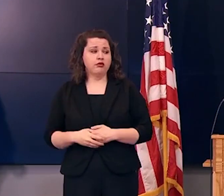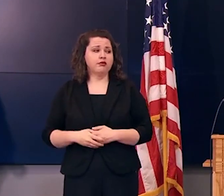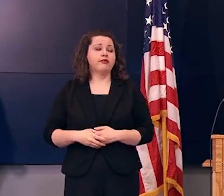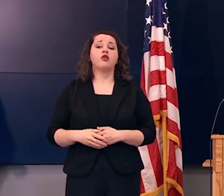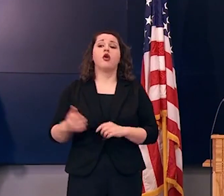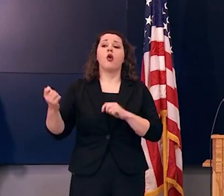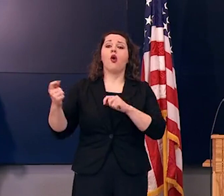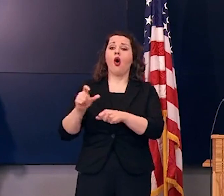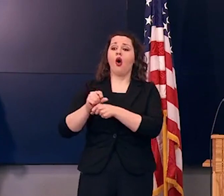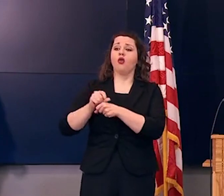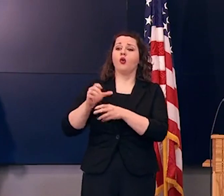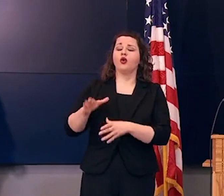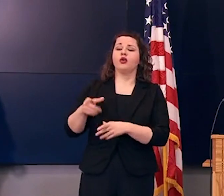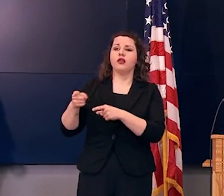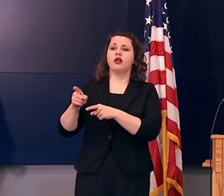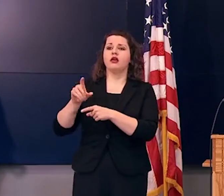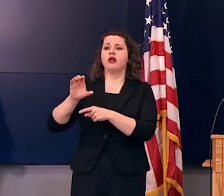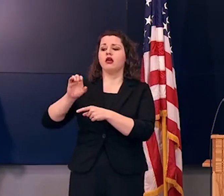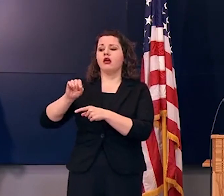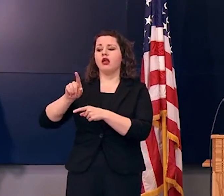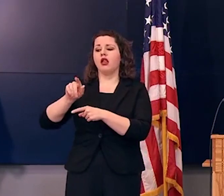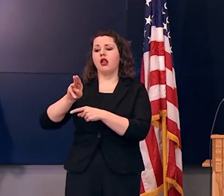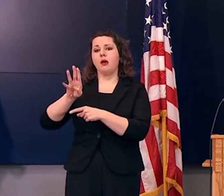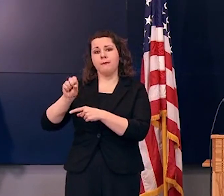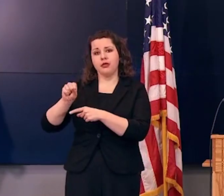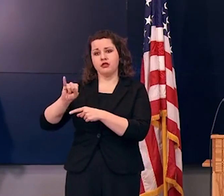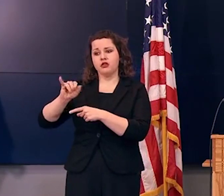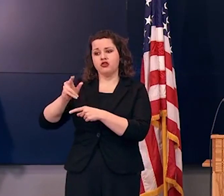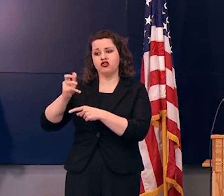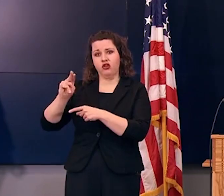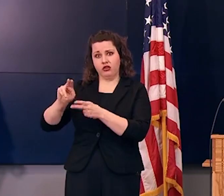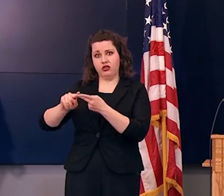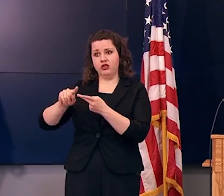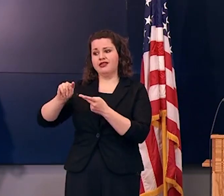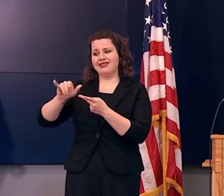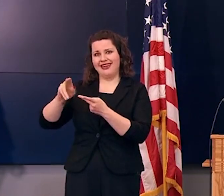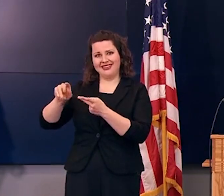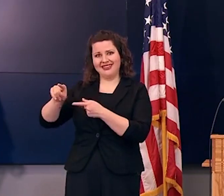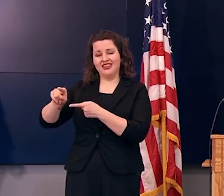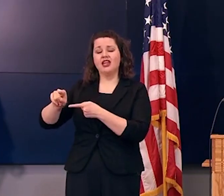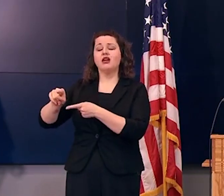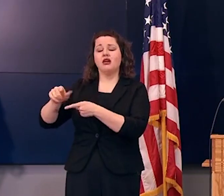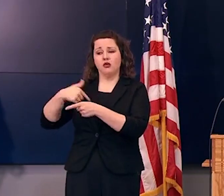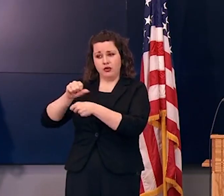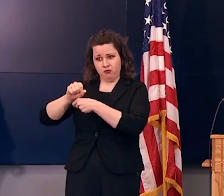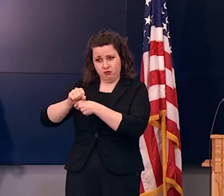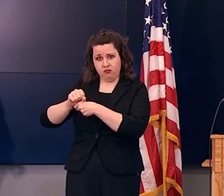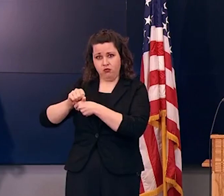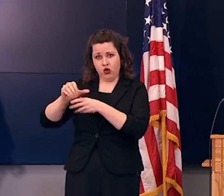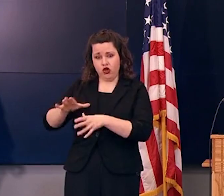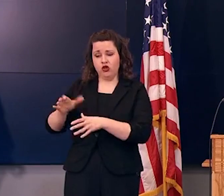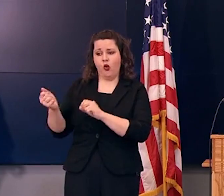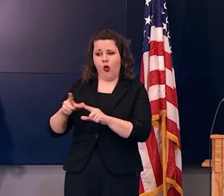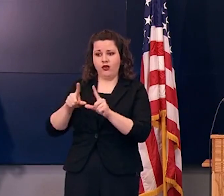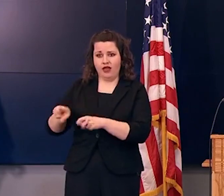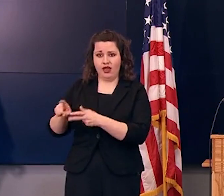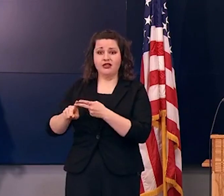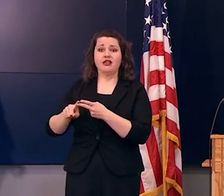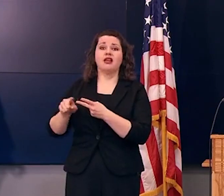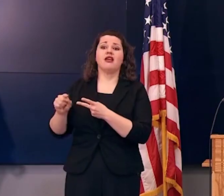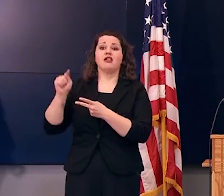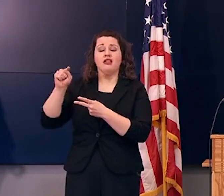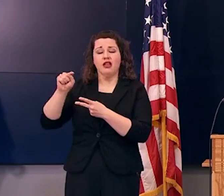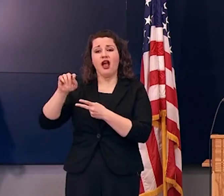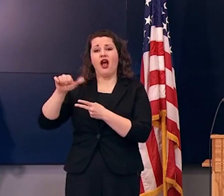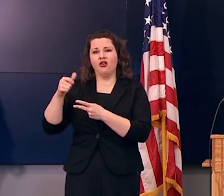all of the employees at Columbus Junction and Tyson. We've done all of the employees at National Beef. We still have a few that are out,